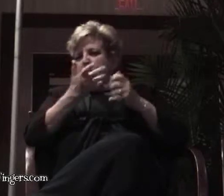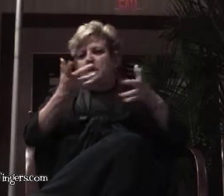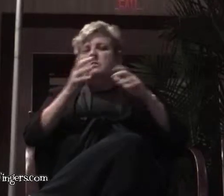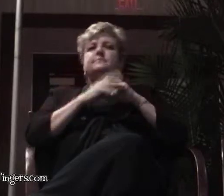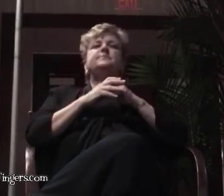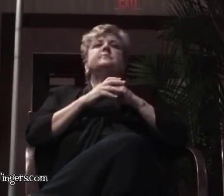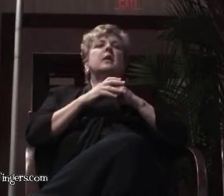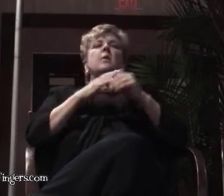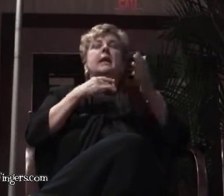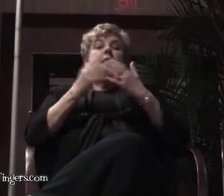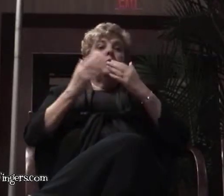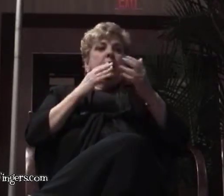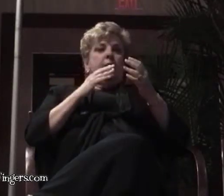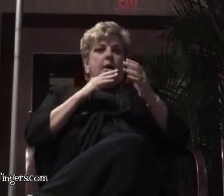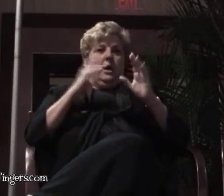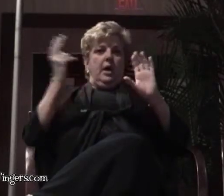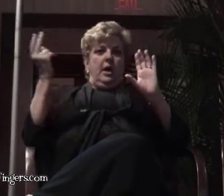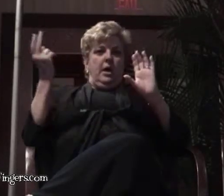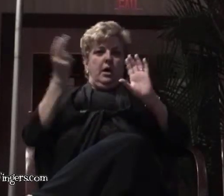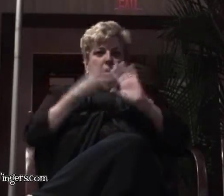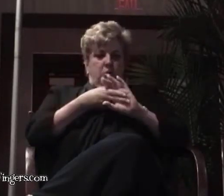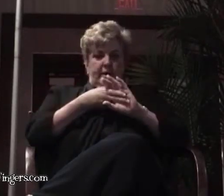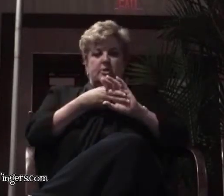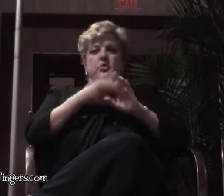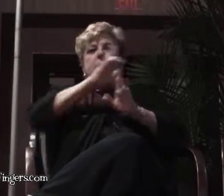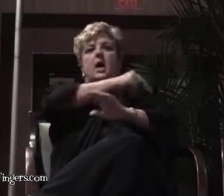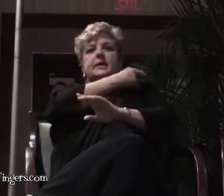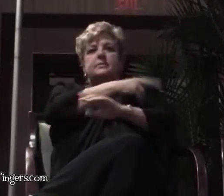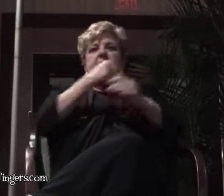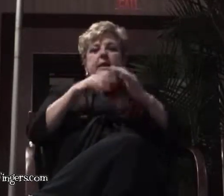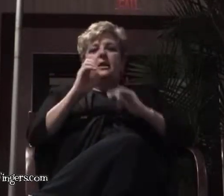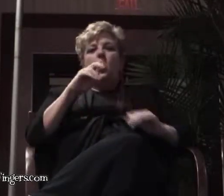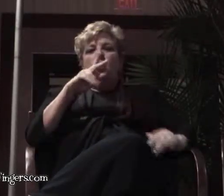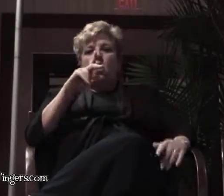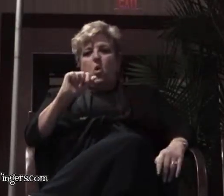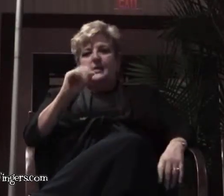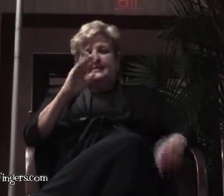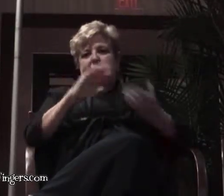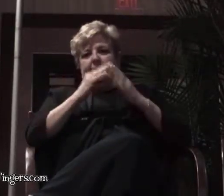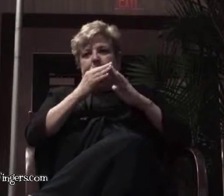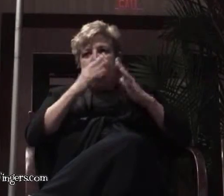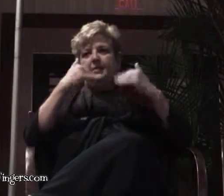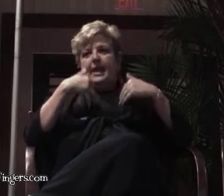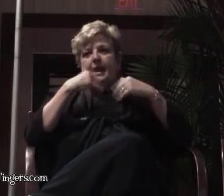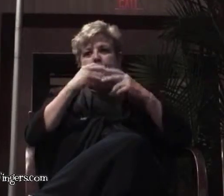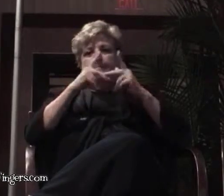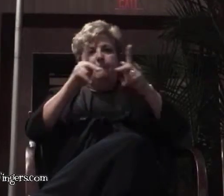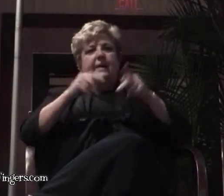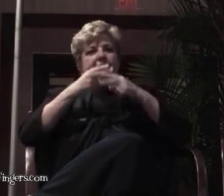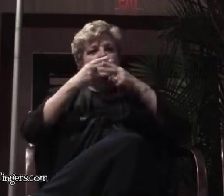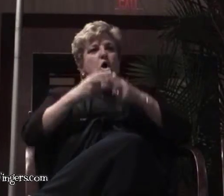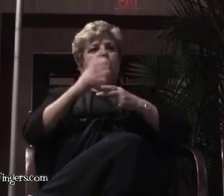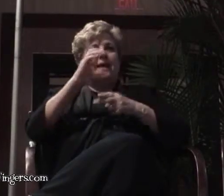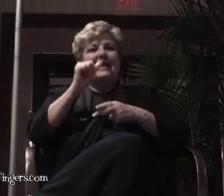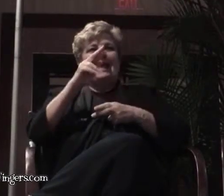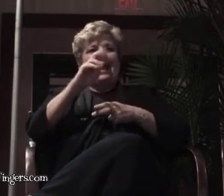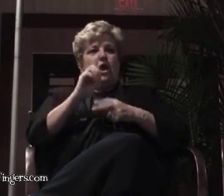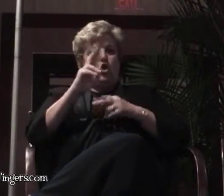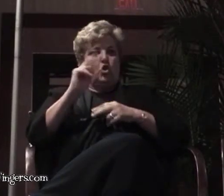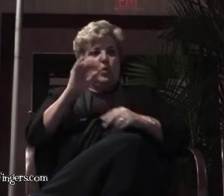So I went into this treatment center. It was called St. Anthony's Hospital in Oklahoma City. And they had a place called the Care Unit. And they detoxed me, gave me medical